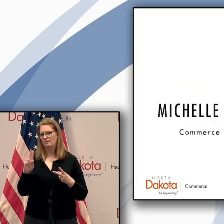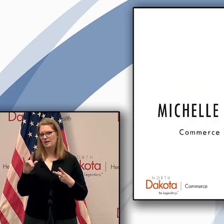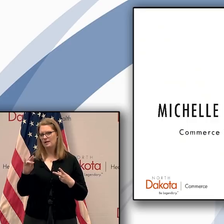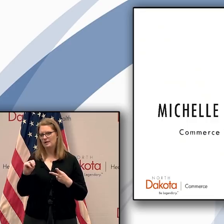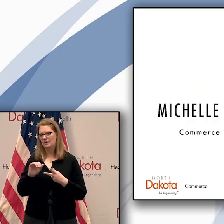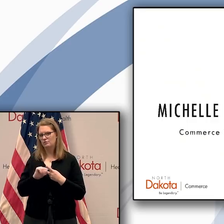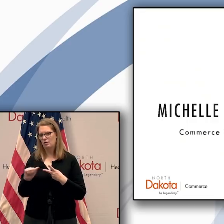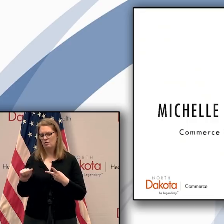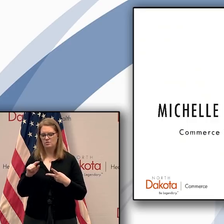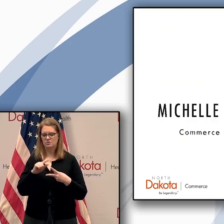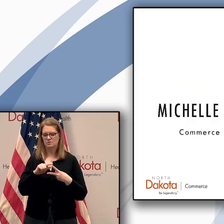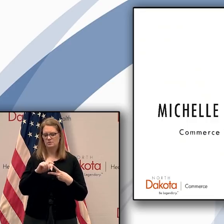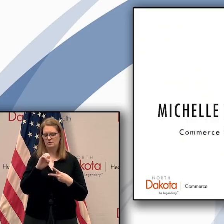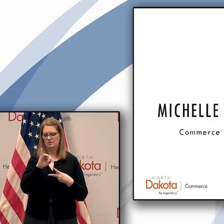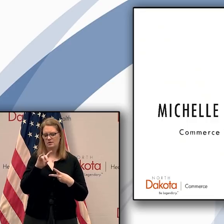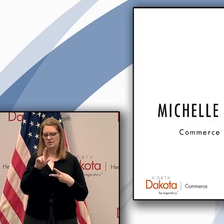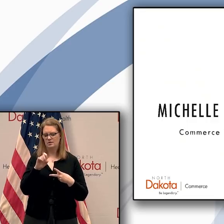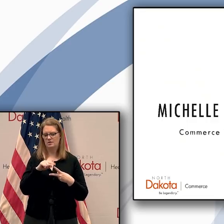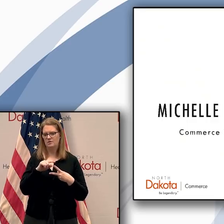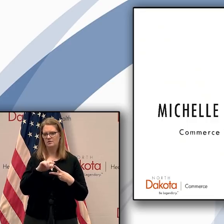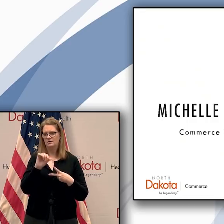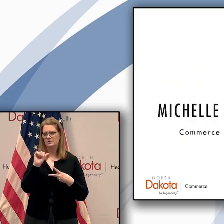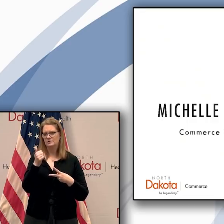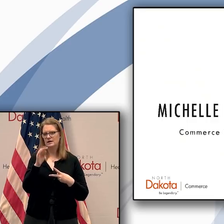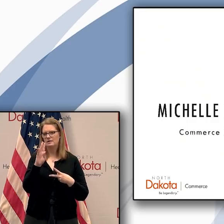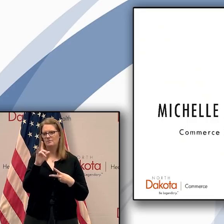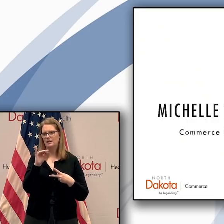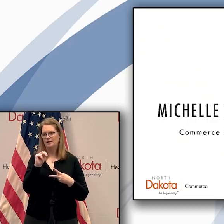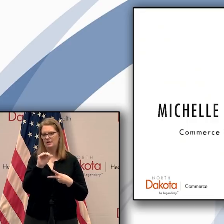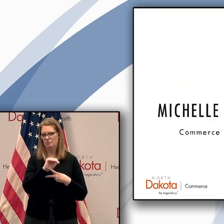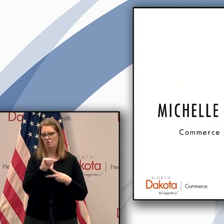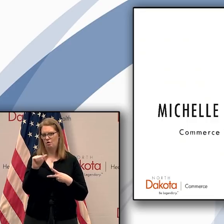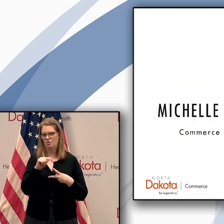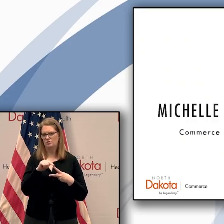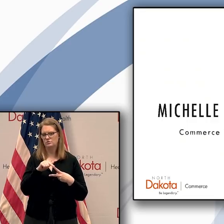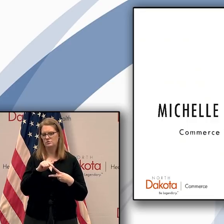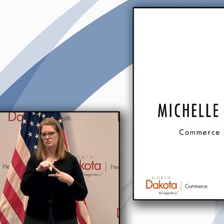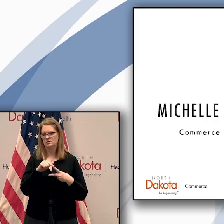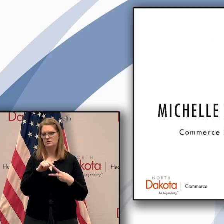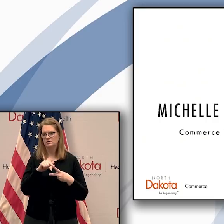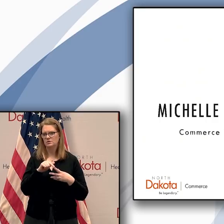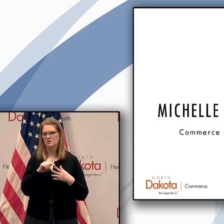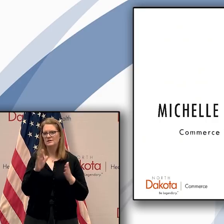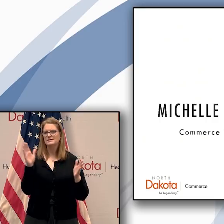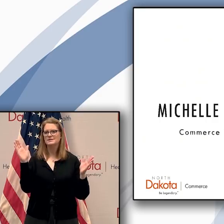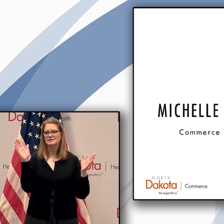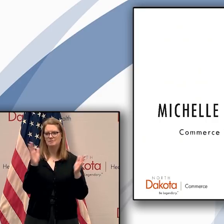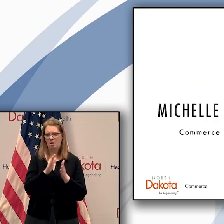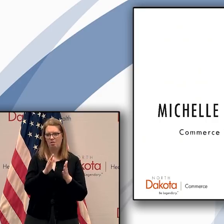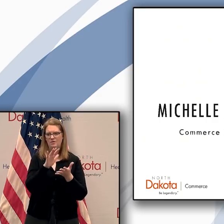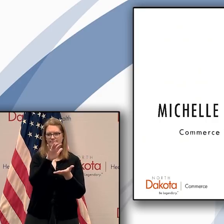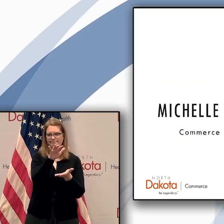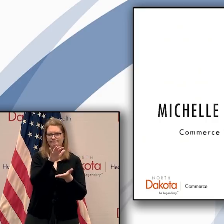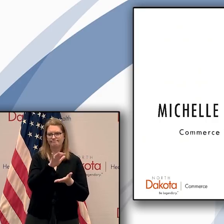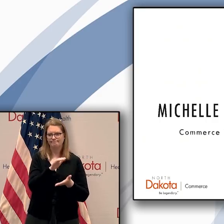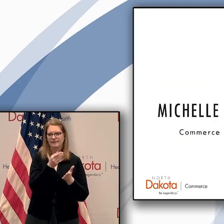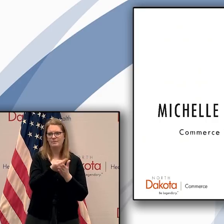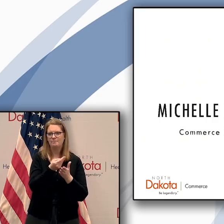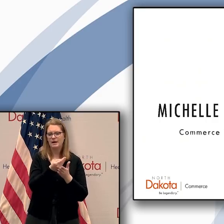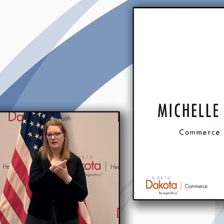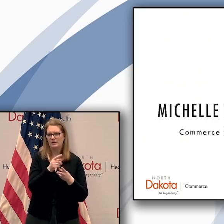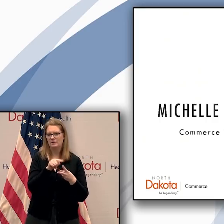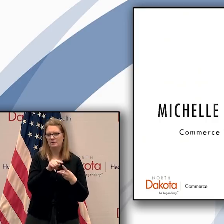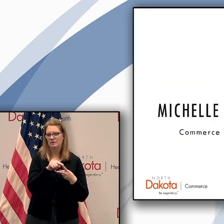and the pie for the EIDL is $10 billion. So it's a much smaller pie, and I would expect that we would see,